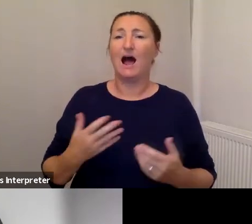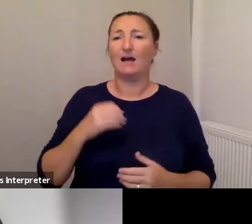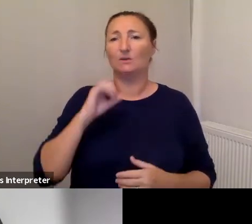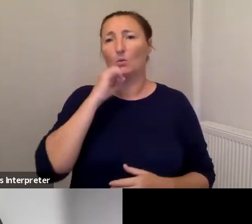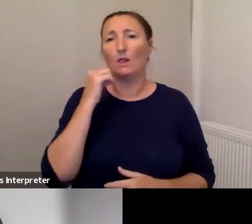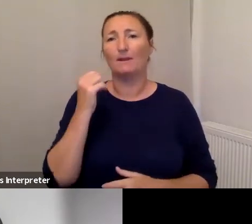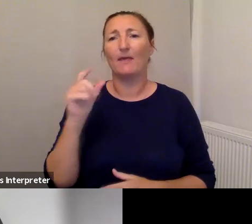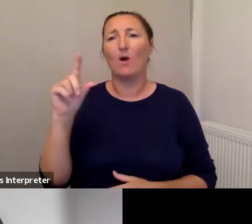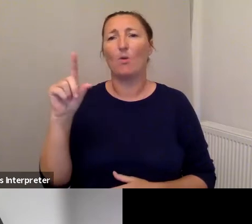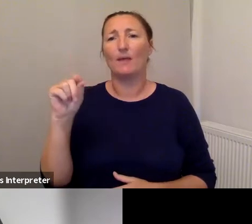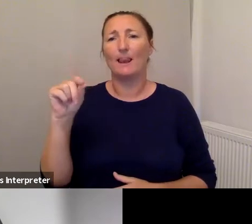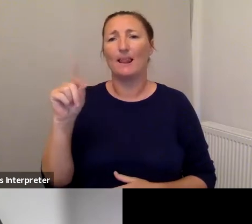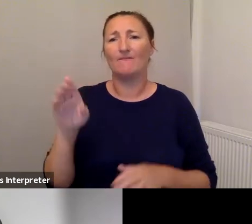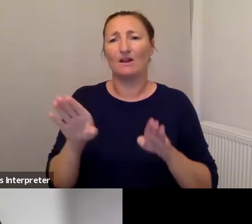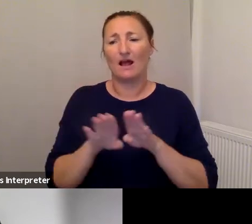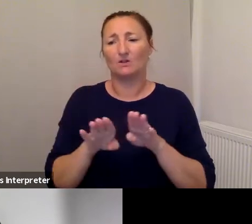happy that